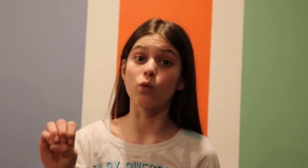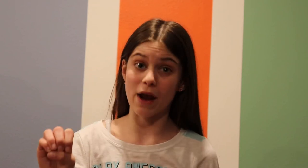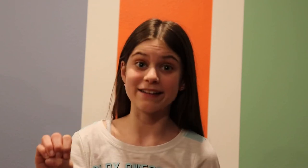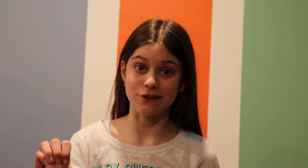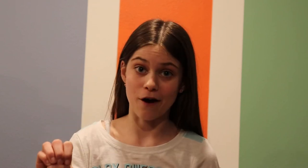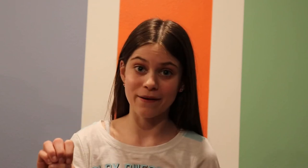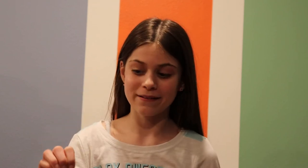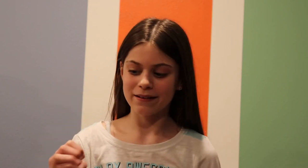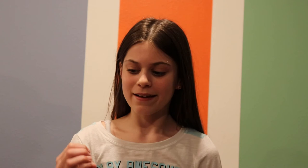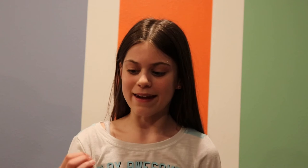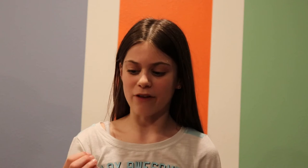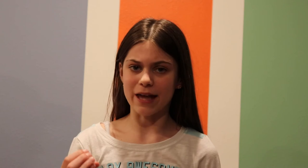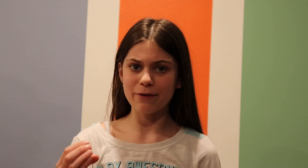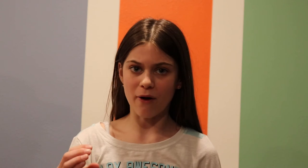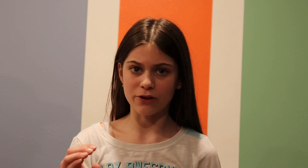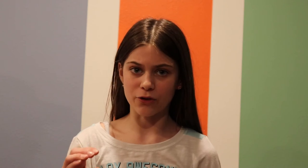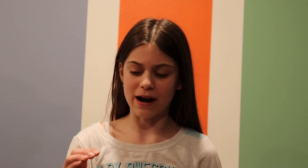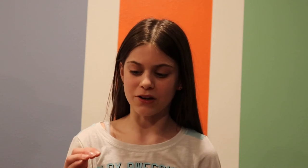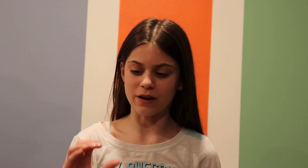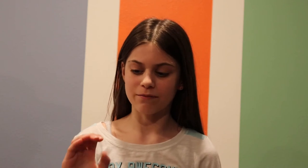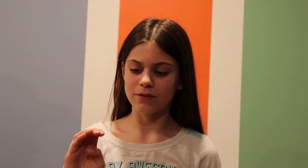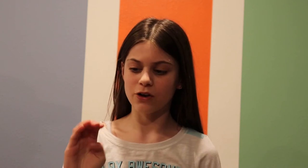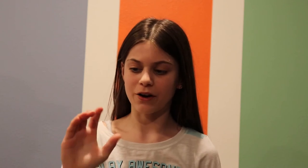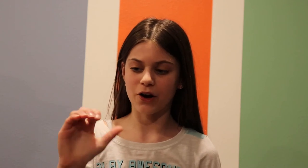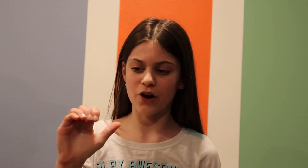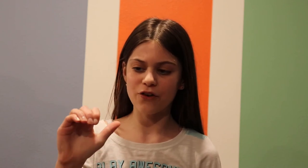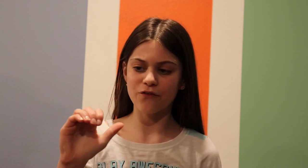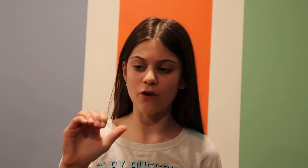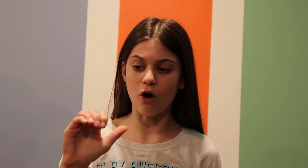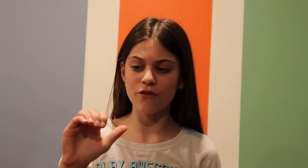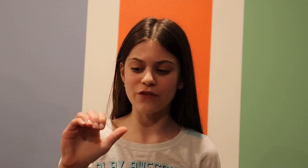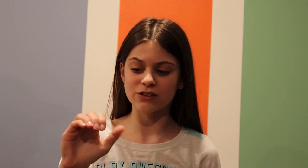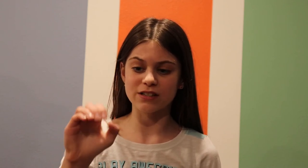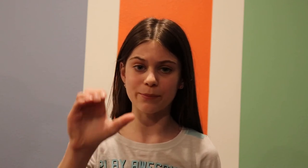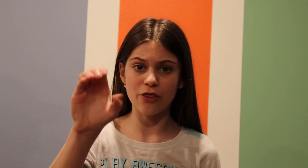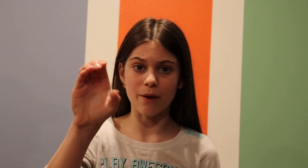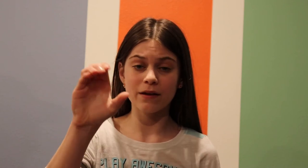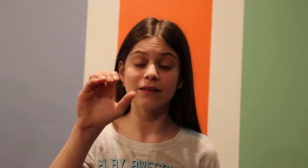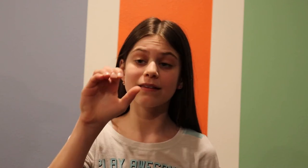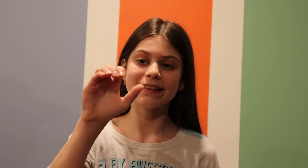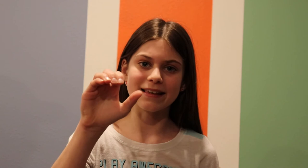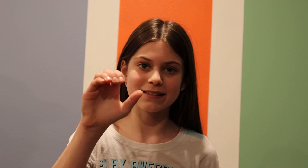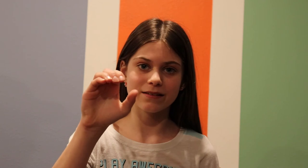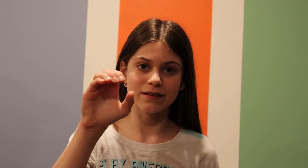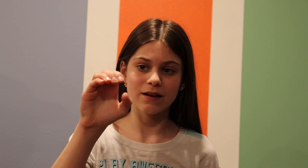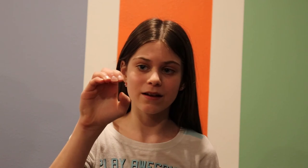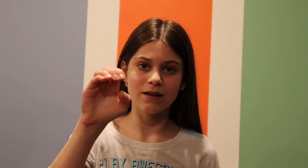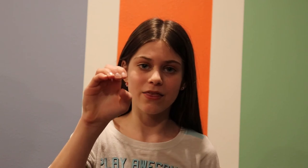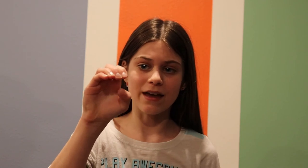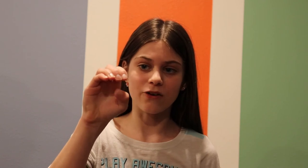Great job. Now, let me walk you through how to do it. You're going to curve all of your fingers except your thumb like this. Then, you're